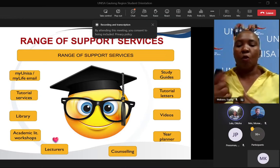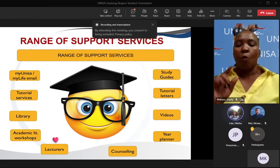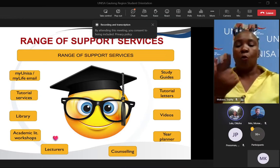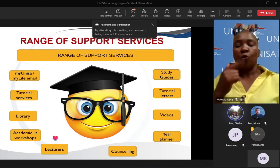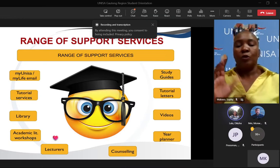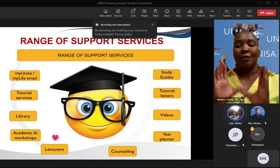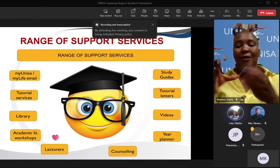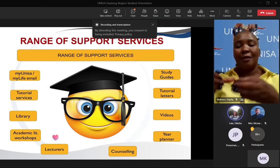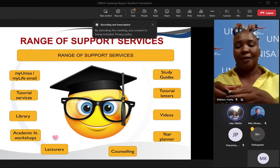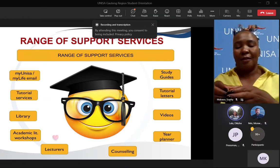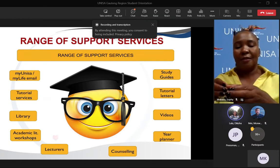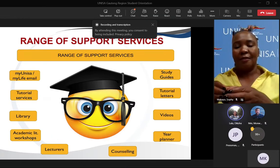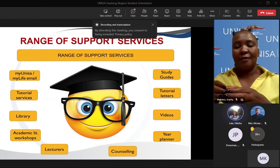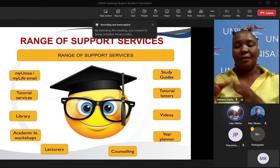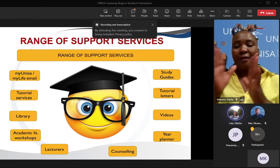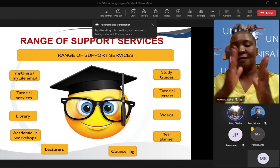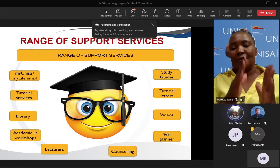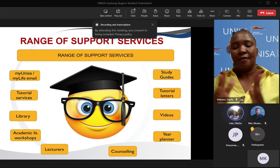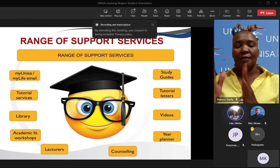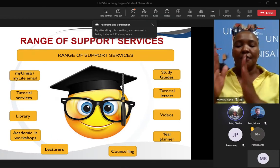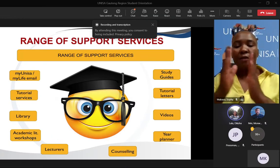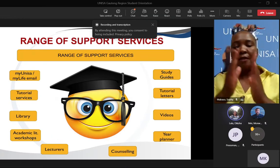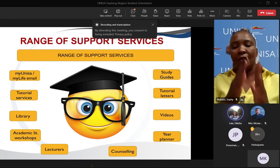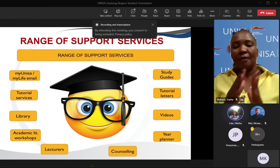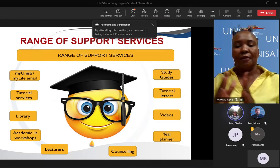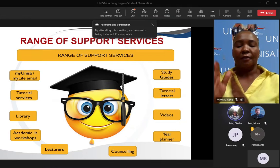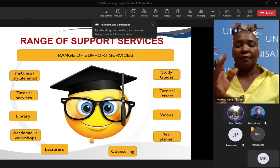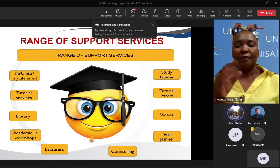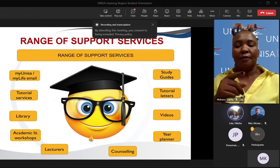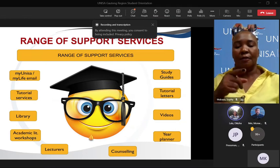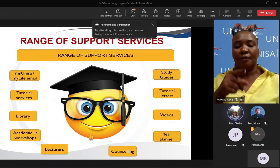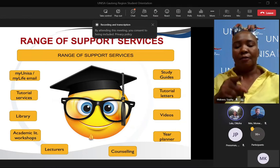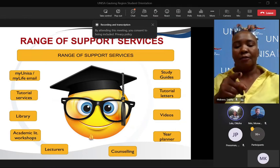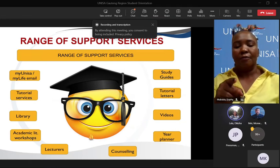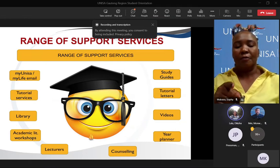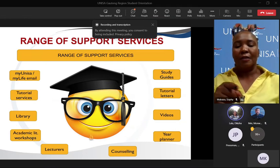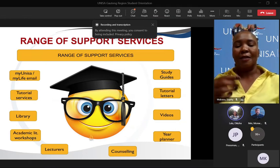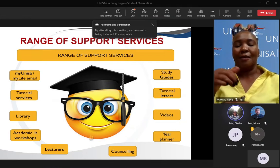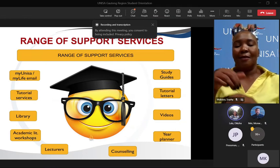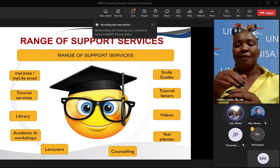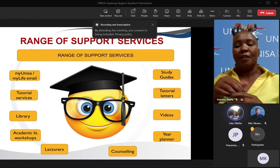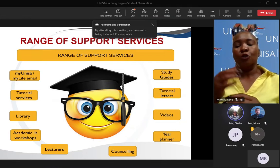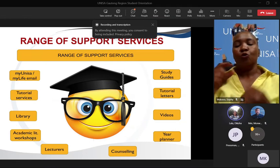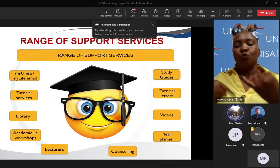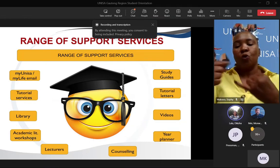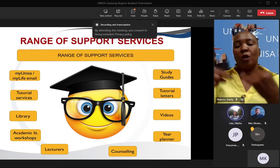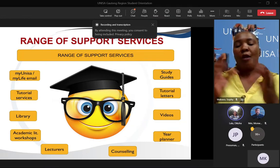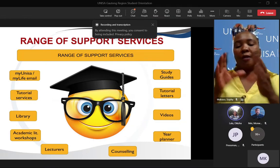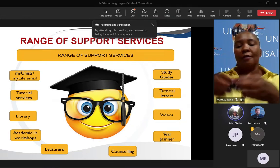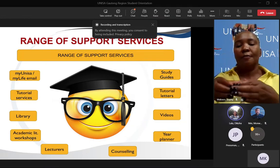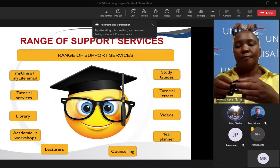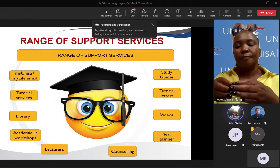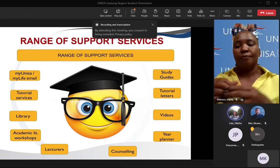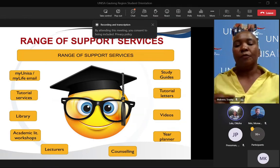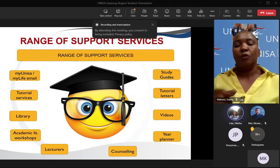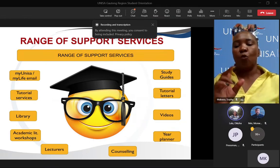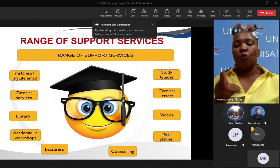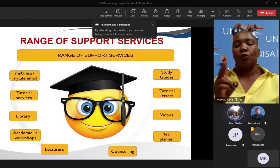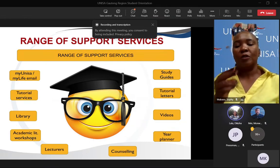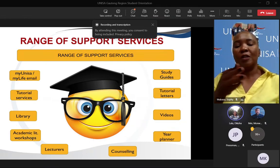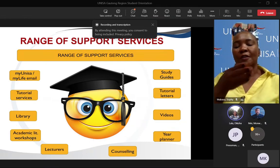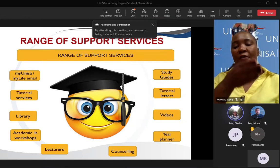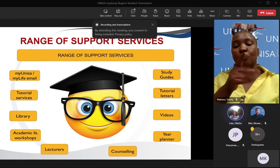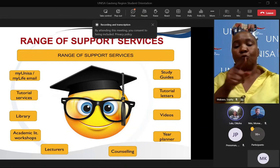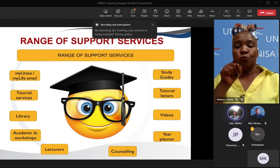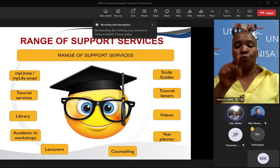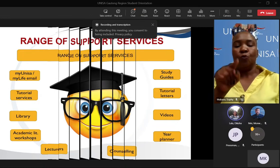and the slides that the tutor has used in the tutorial class will also be made available to you as well as